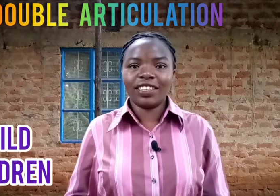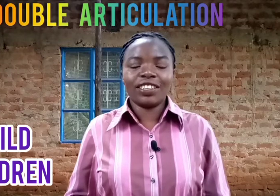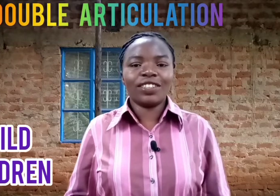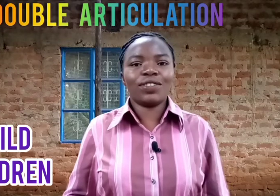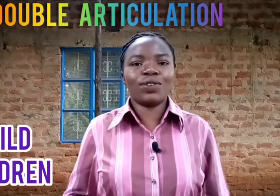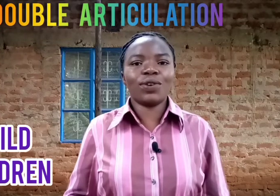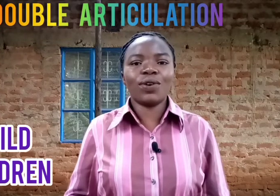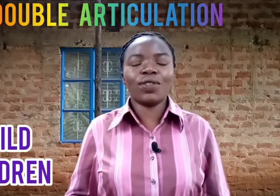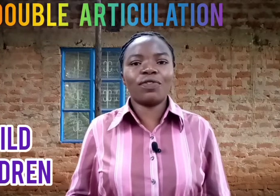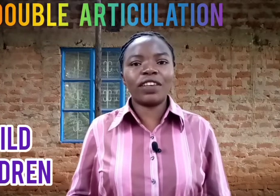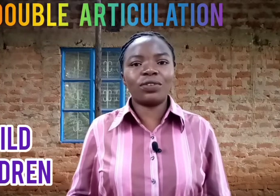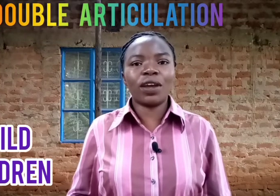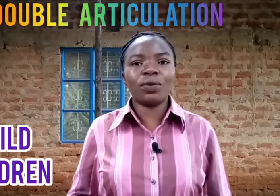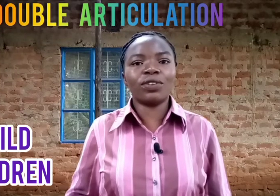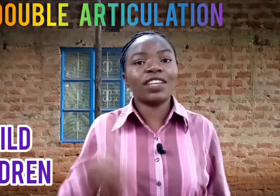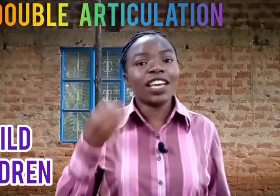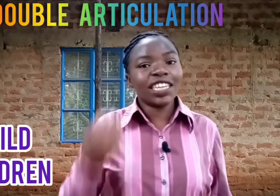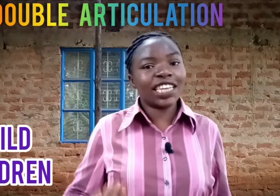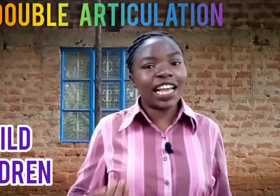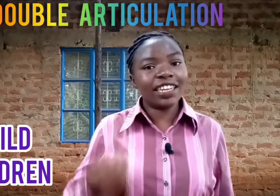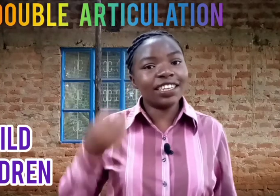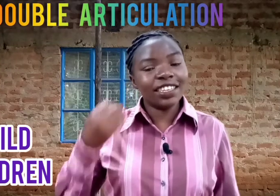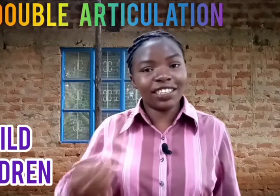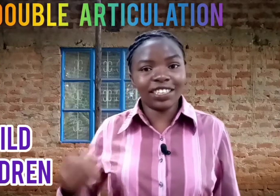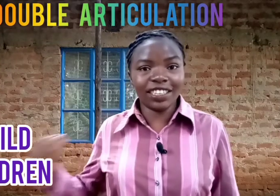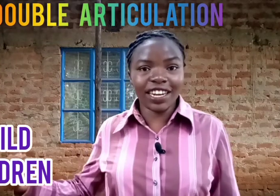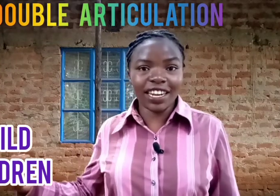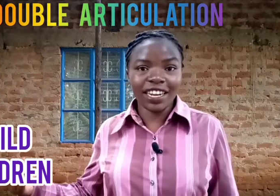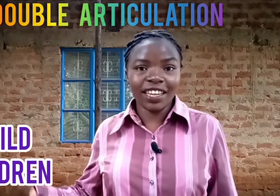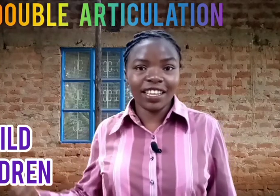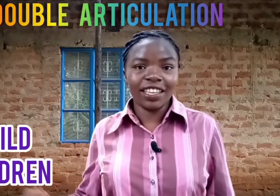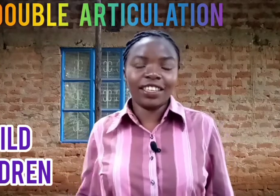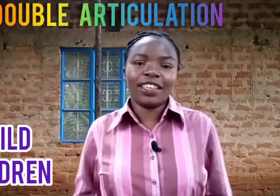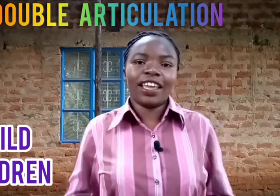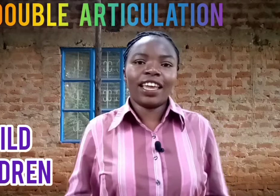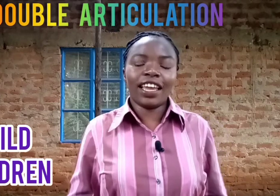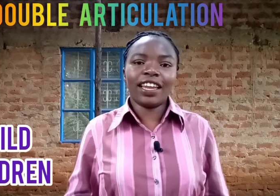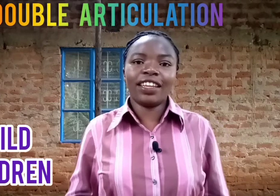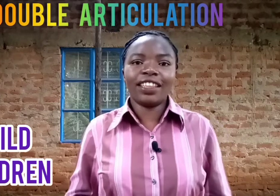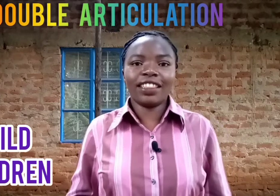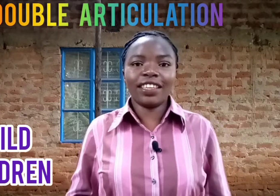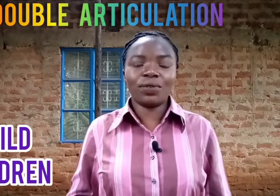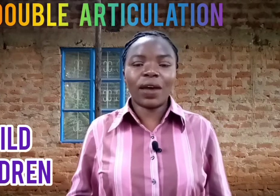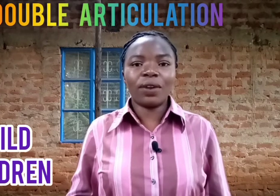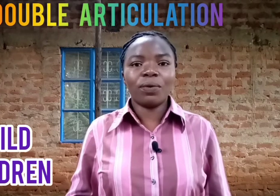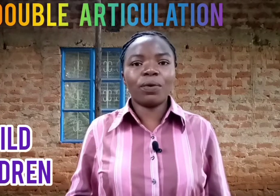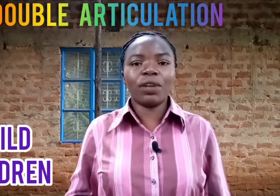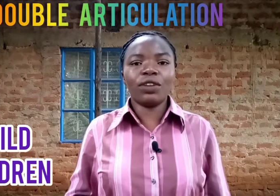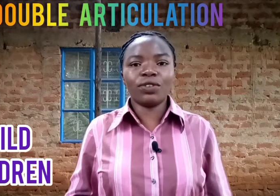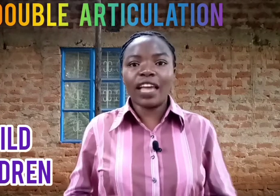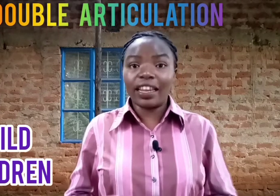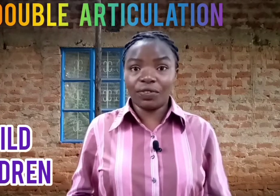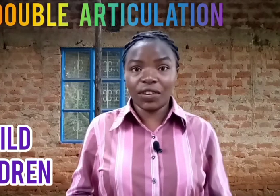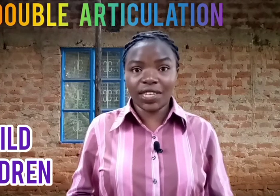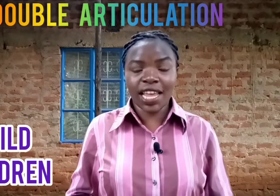So, the first one was child, children. And this one, we will use a different sign.